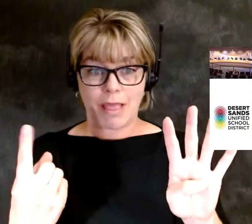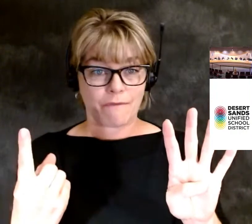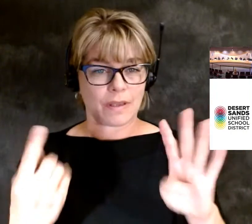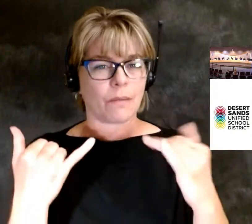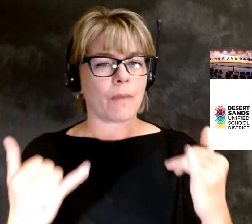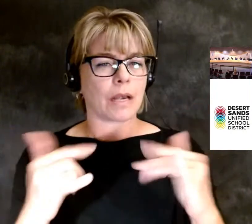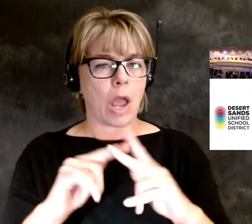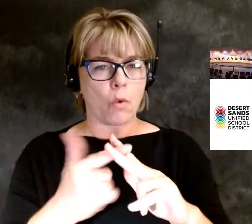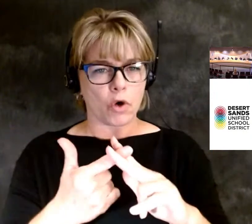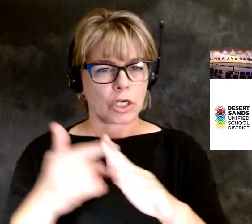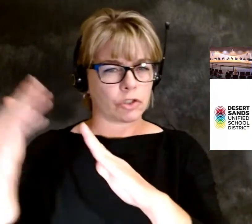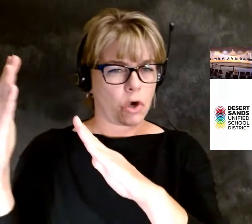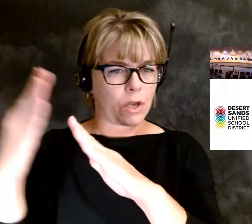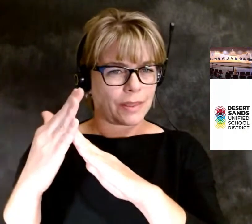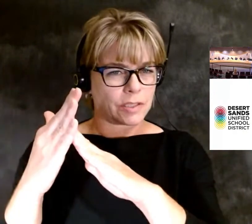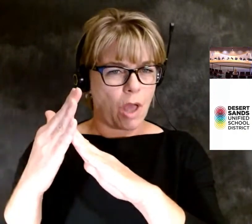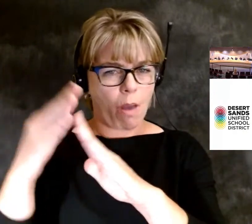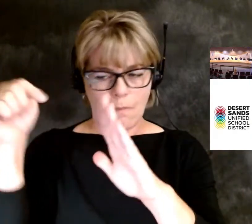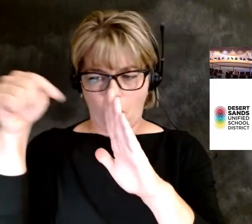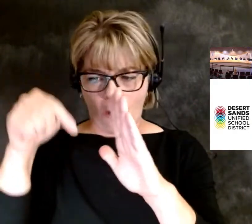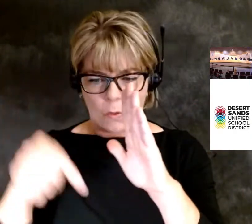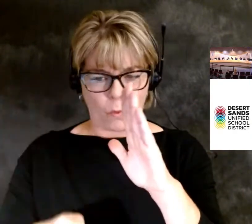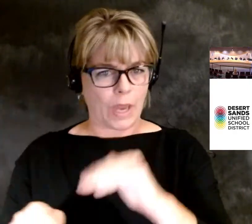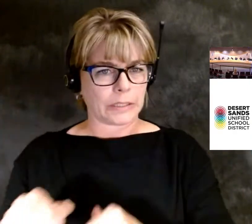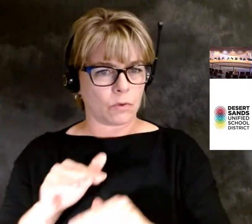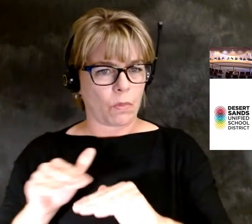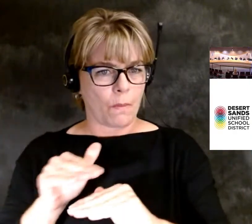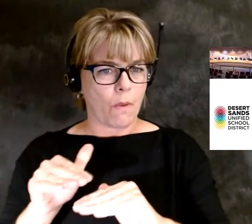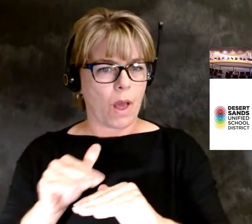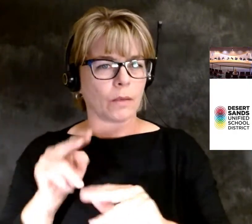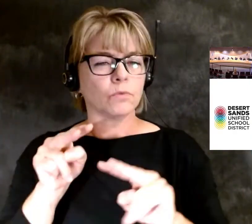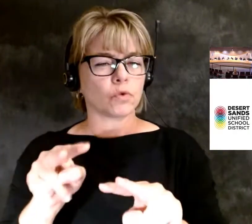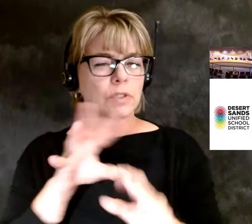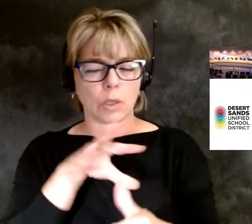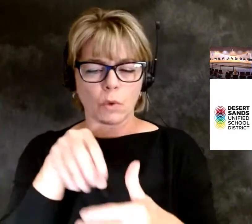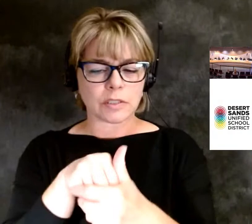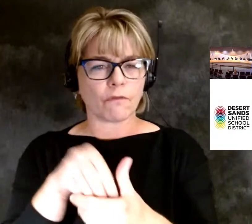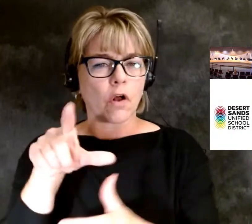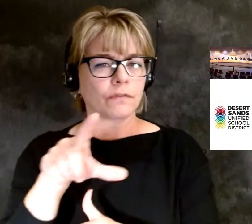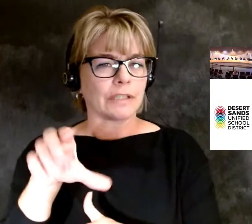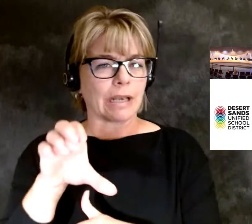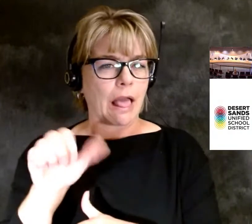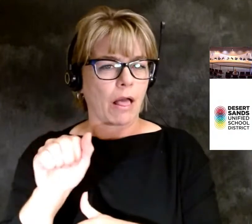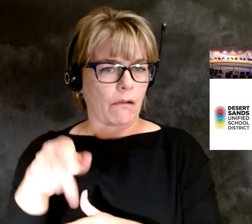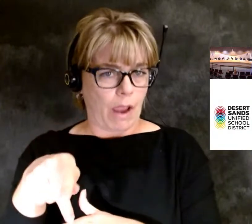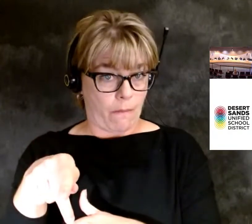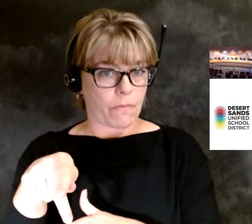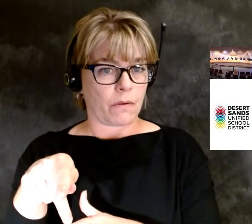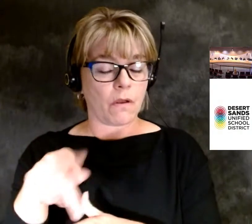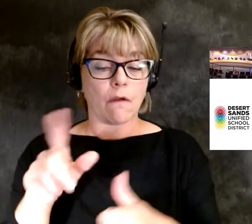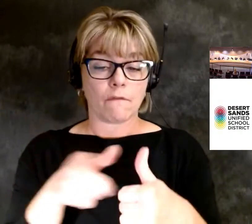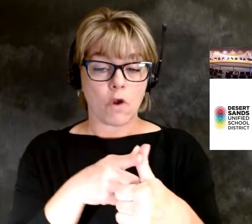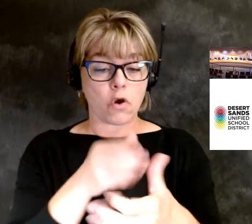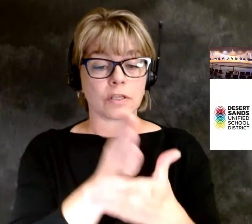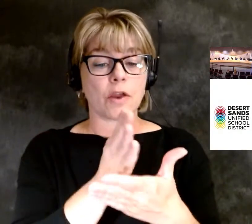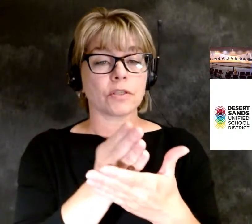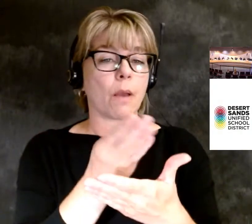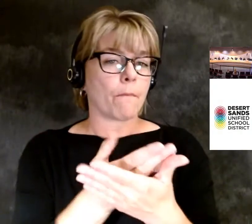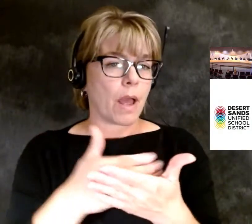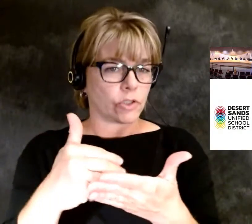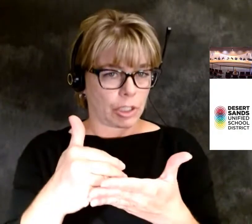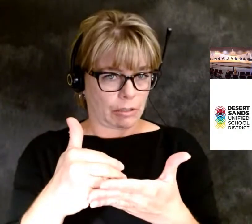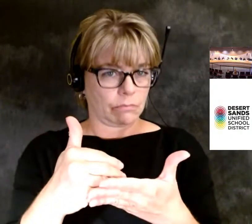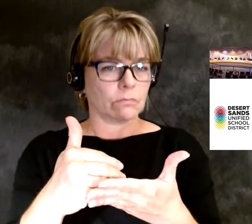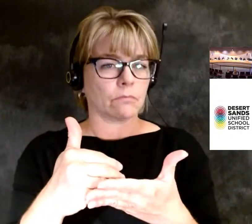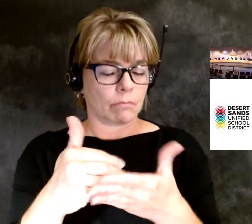bottom what the actual components of that LCAP is. It first begins with that budget overview for parents, back to that